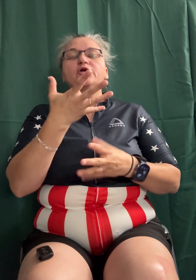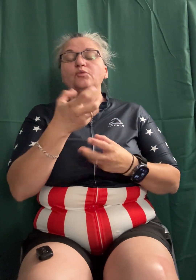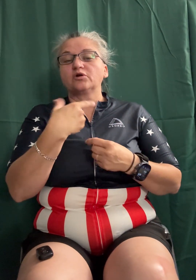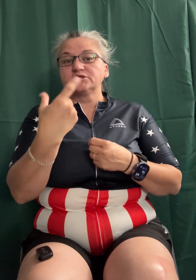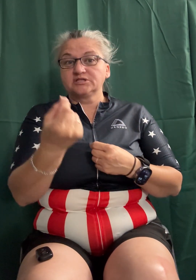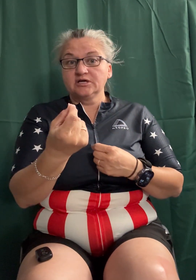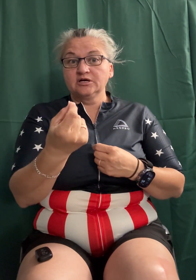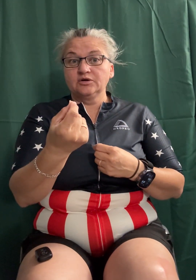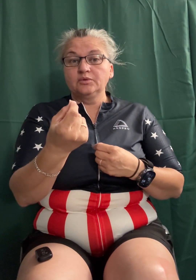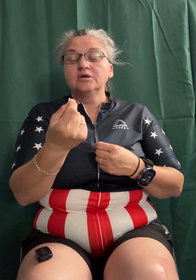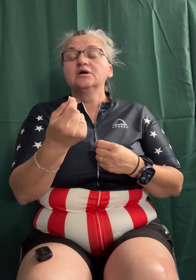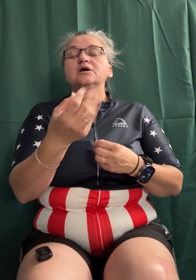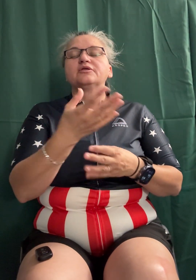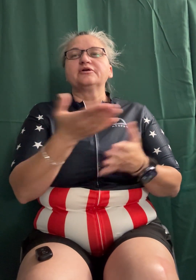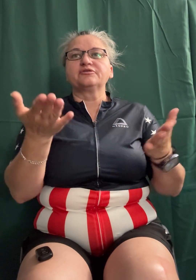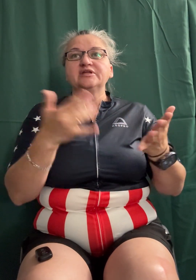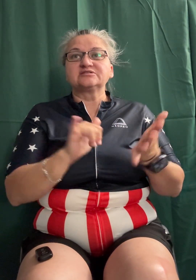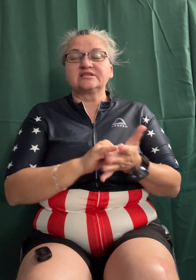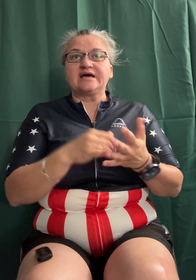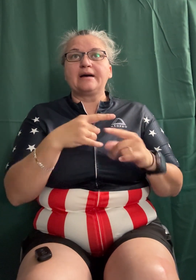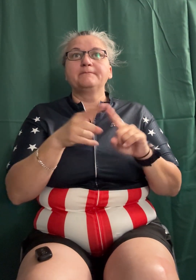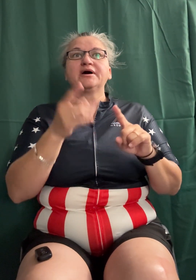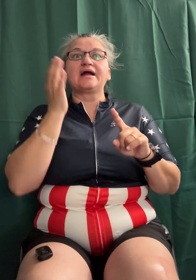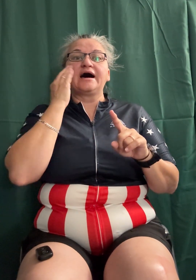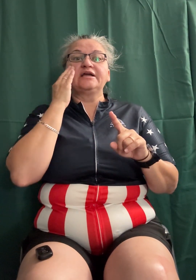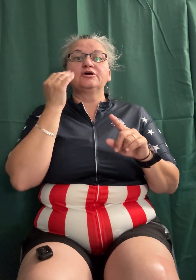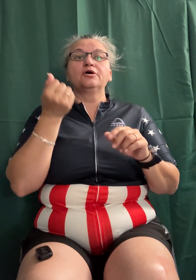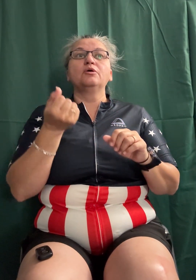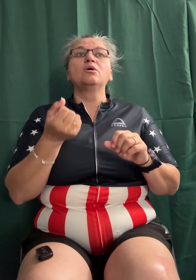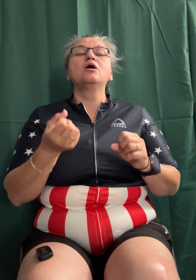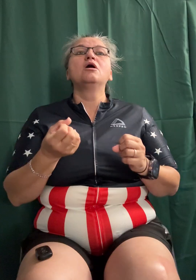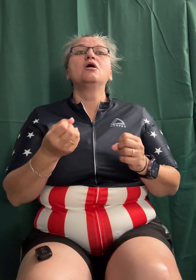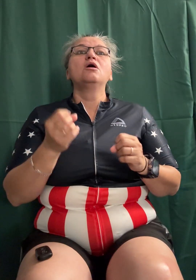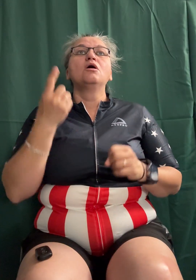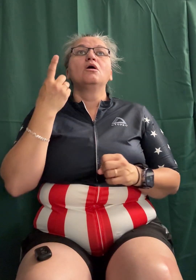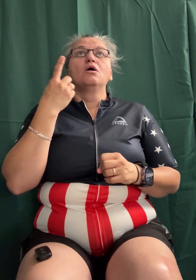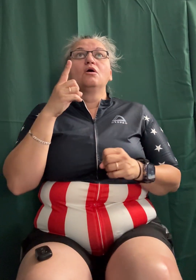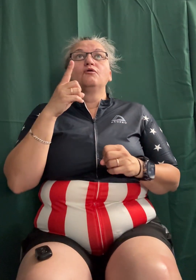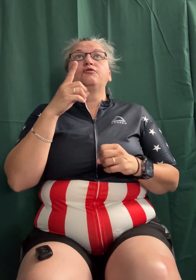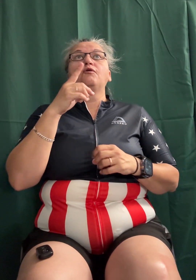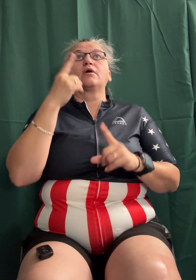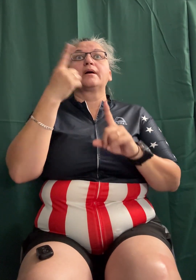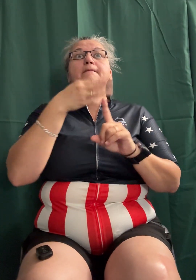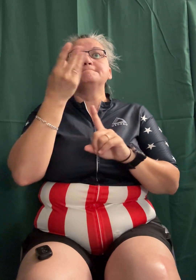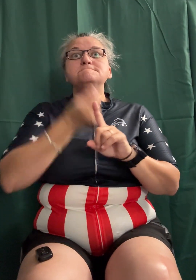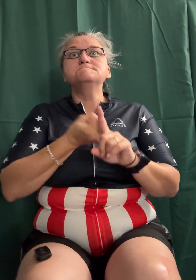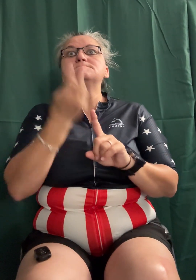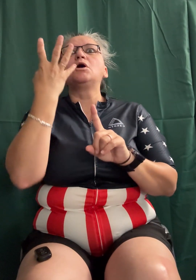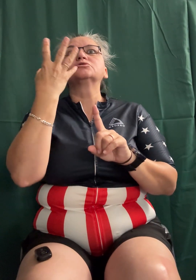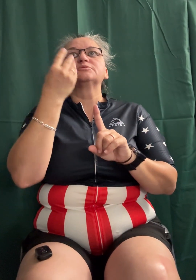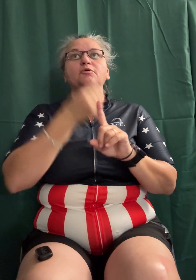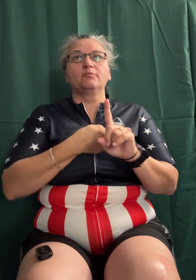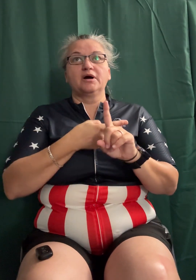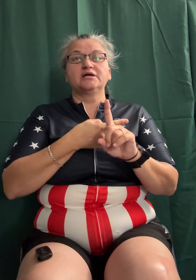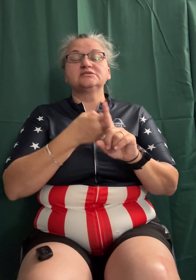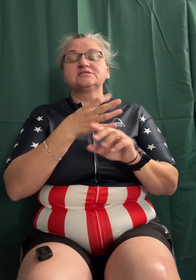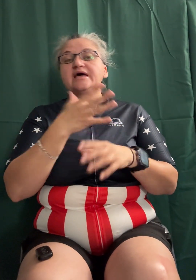want it to go. There are things like that. But I know for multiple months